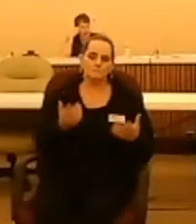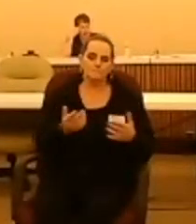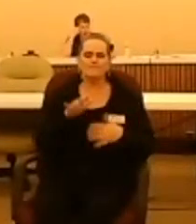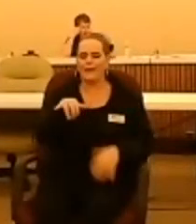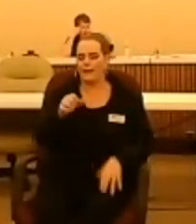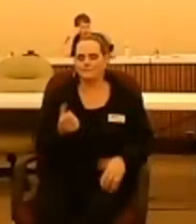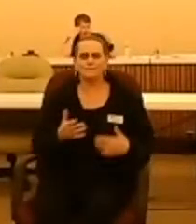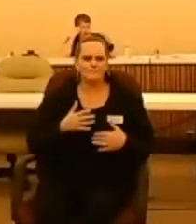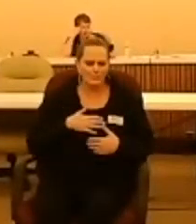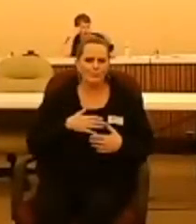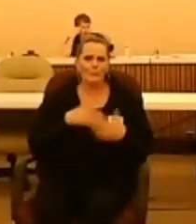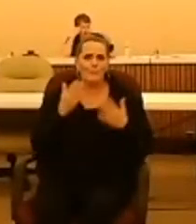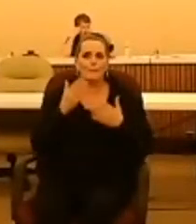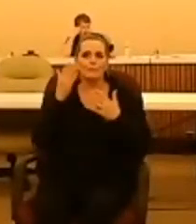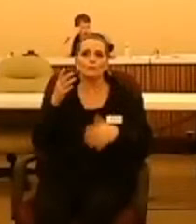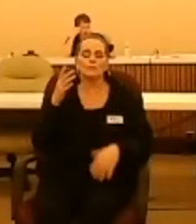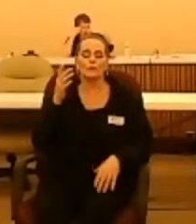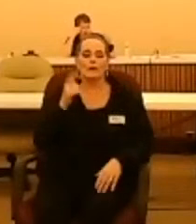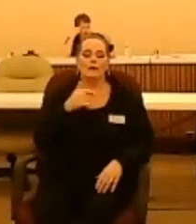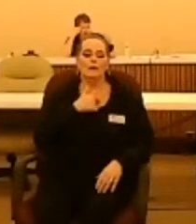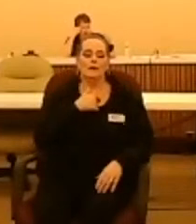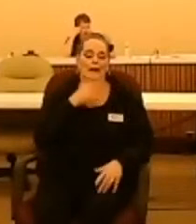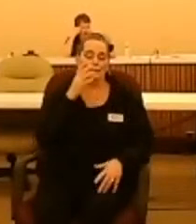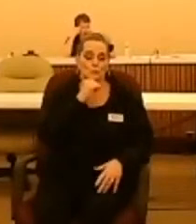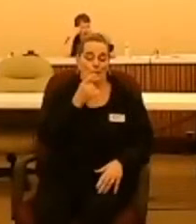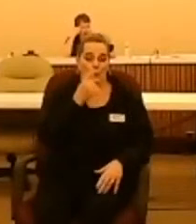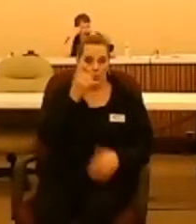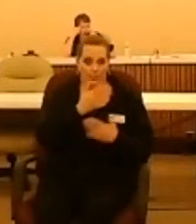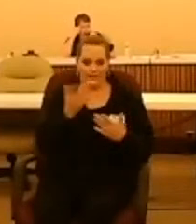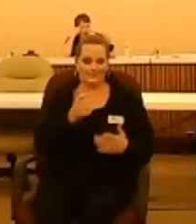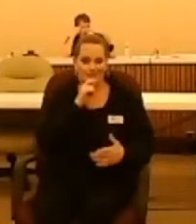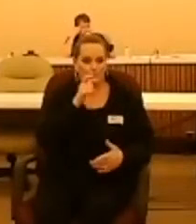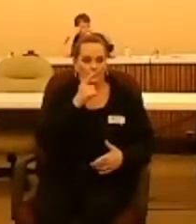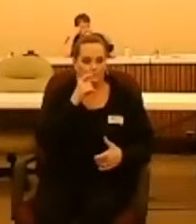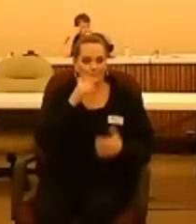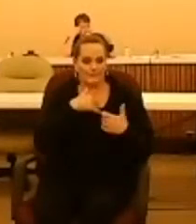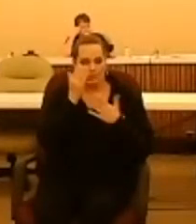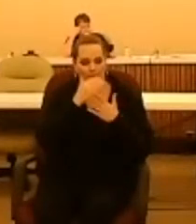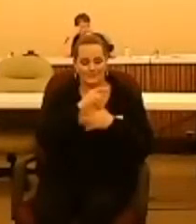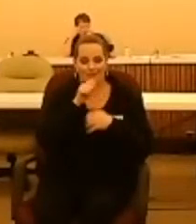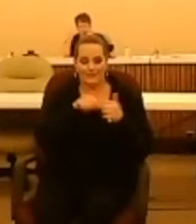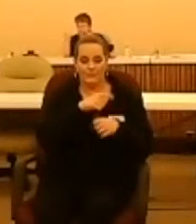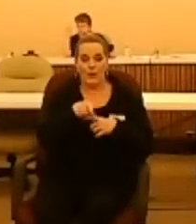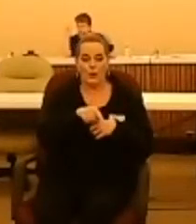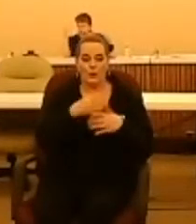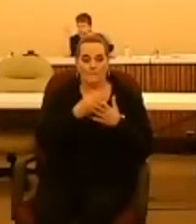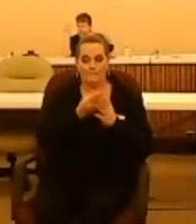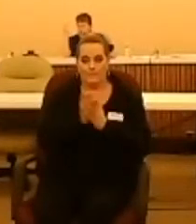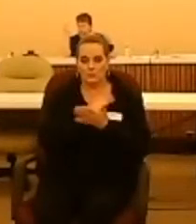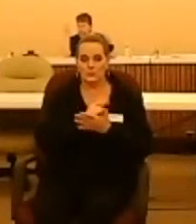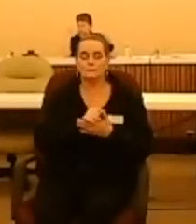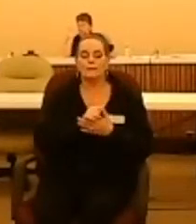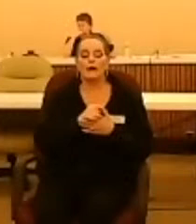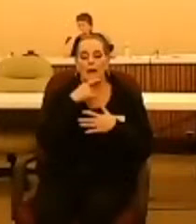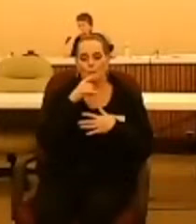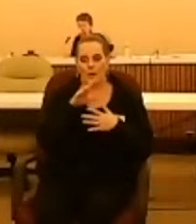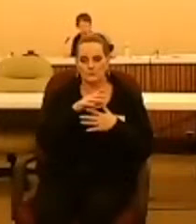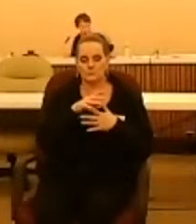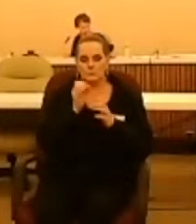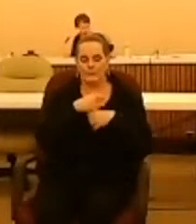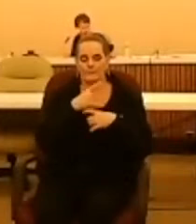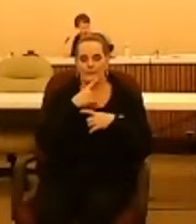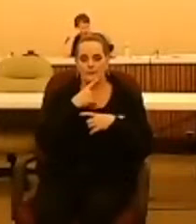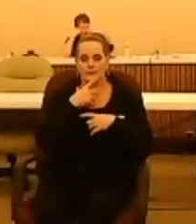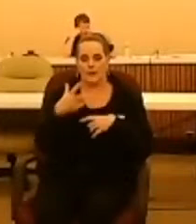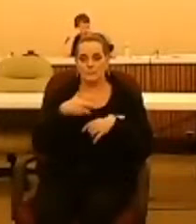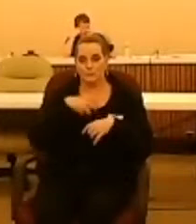Yeah, so my proposal to them, because I suspect one of the things is they don't have it in any of their budget, I want to remove that as an objection.